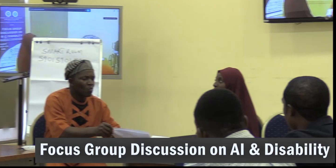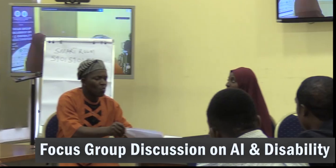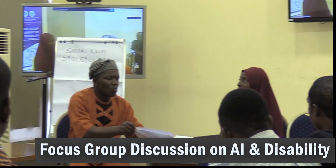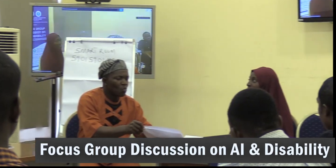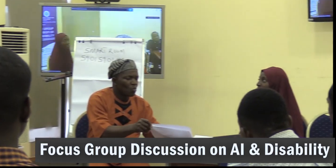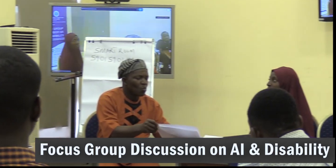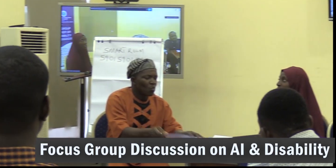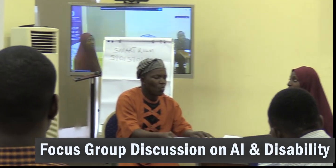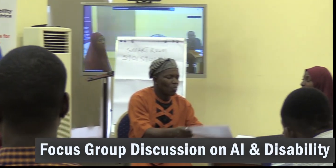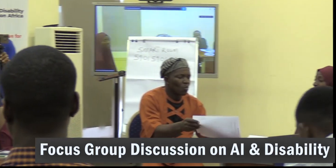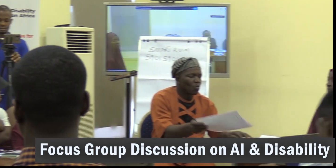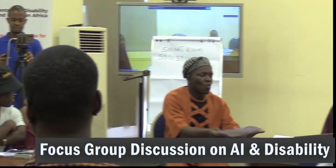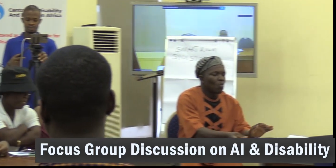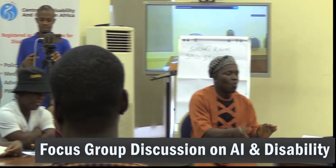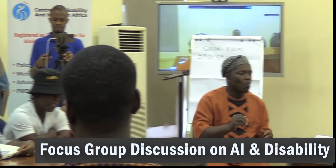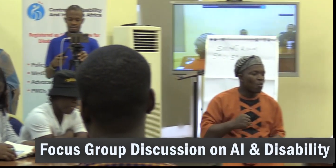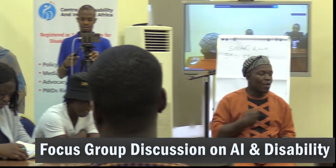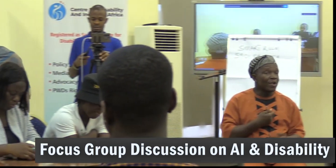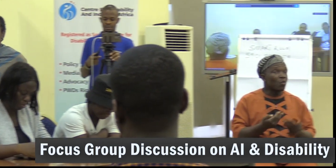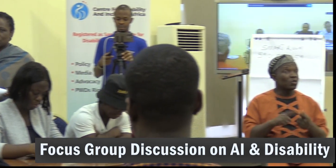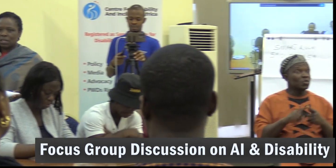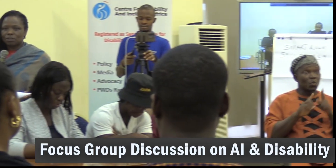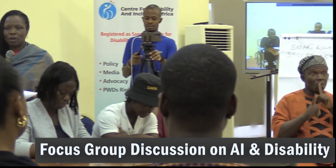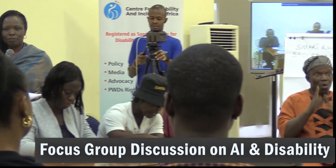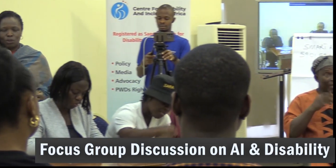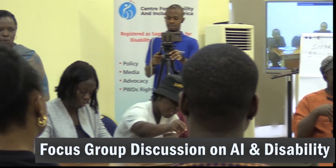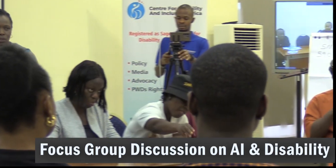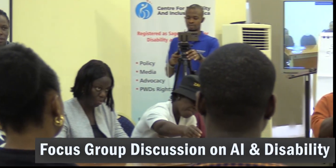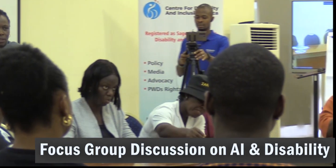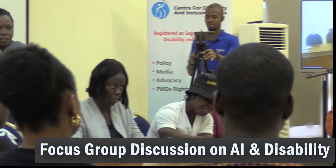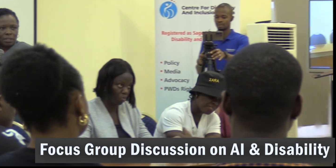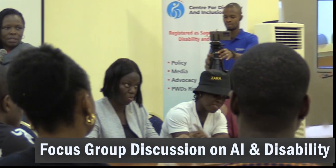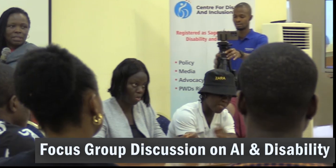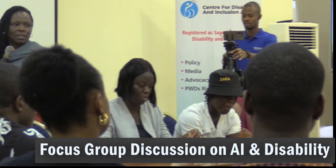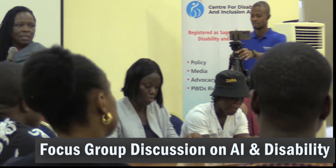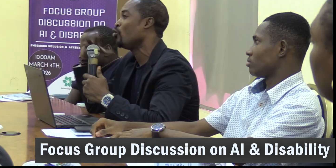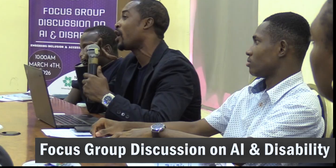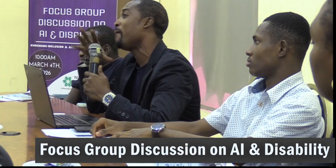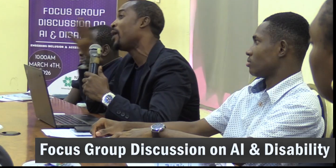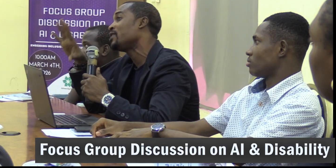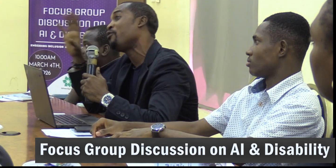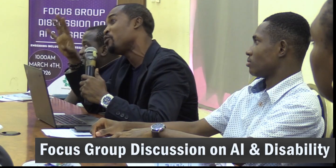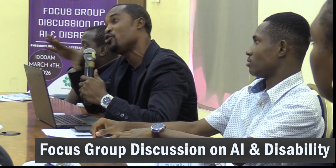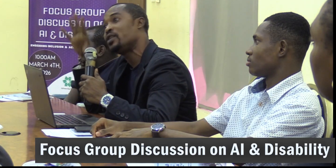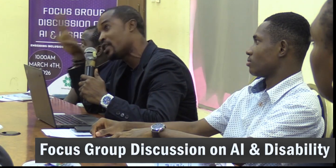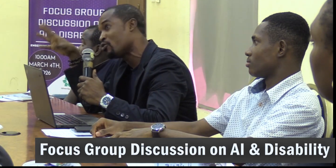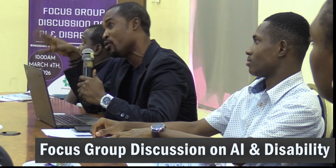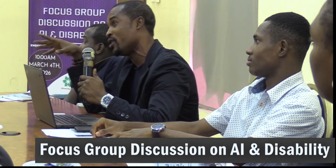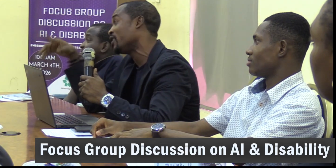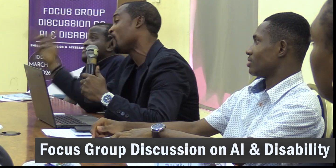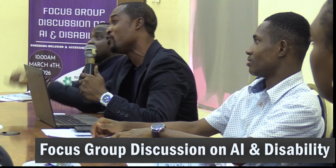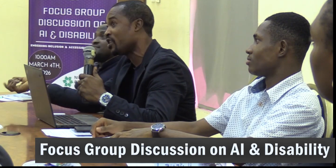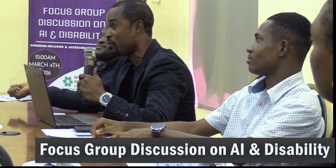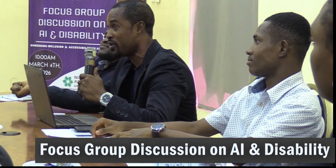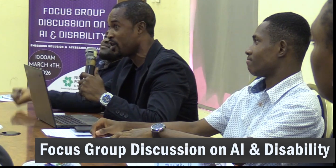and experiences of technology, any technology that we have used. You can pass information that